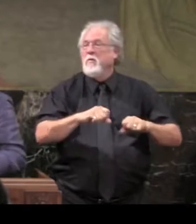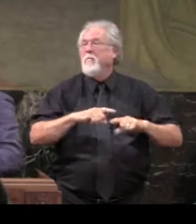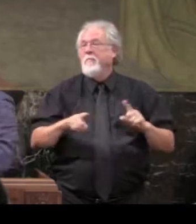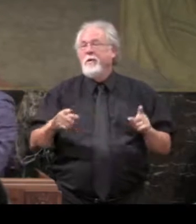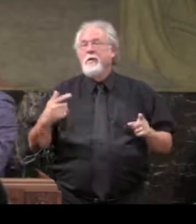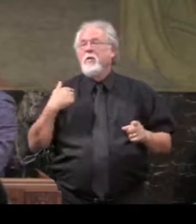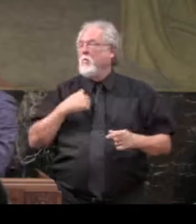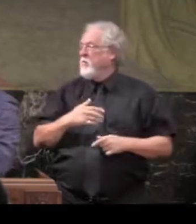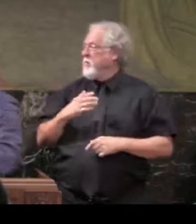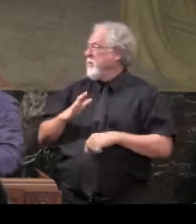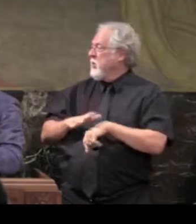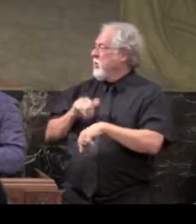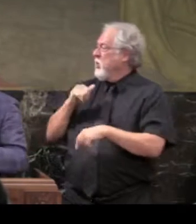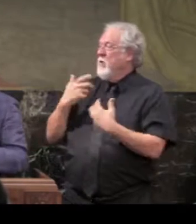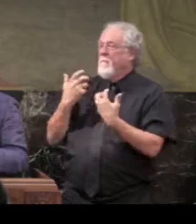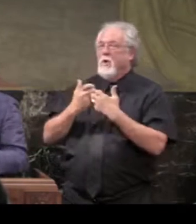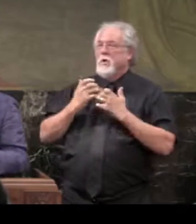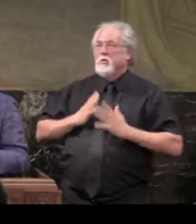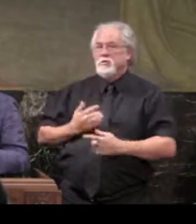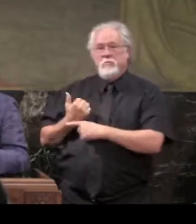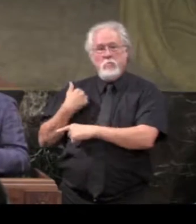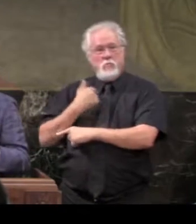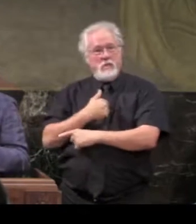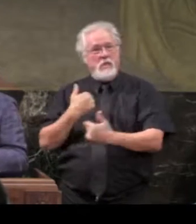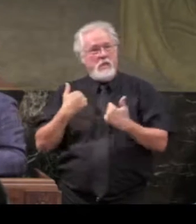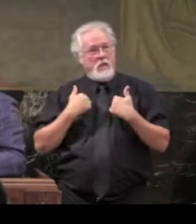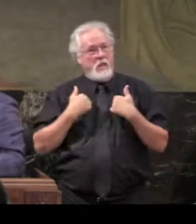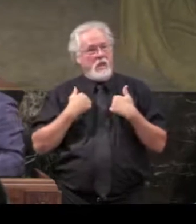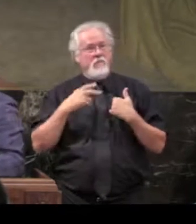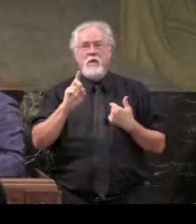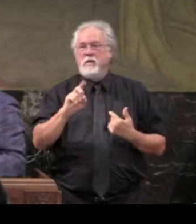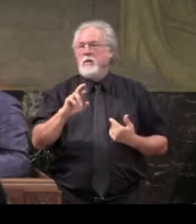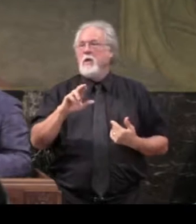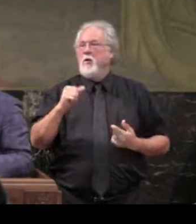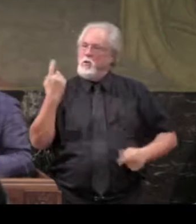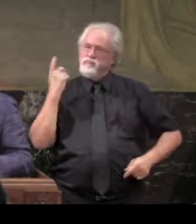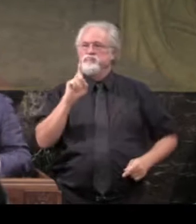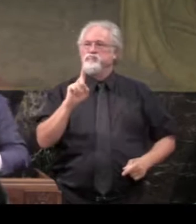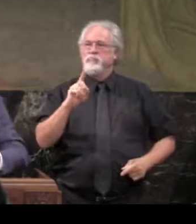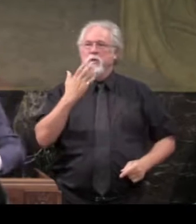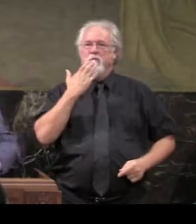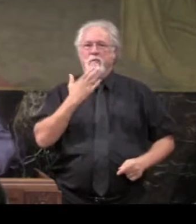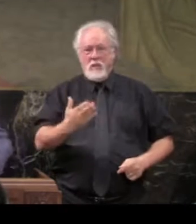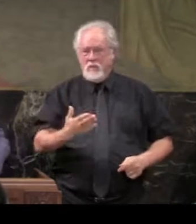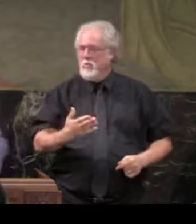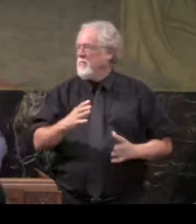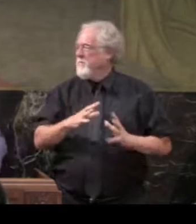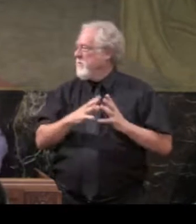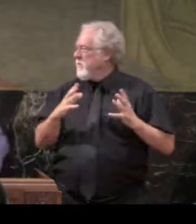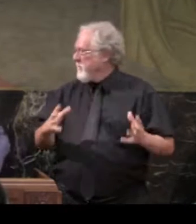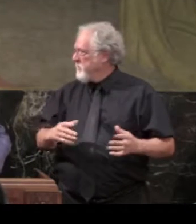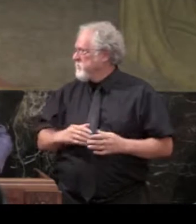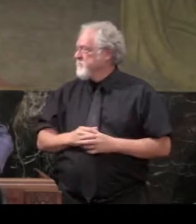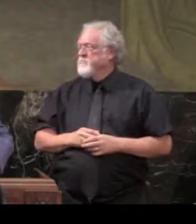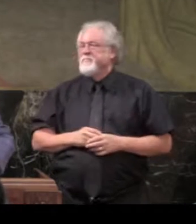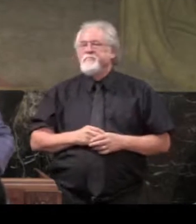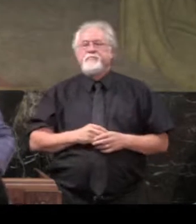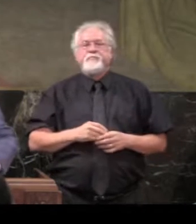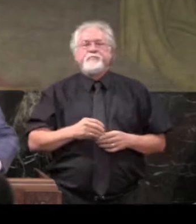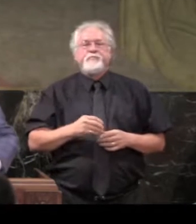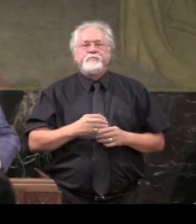again, we called on the partnerships that we have in place, and DRA stepped up. And so thank you very much.